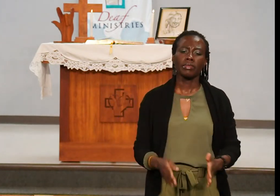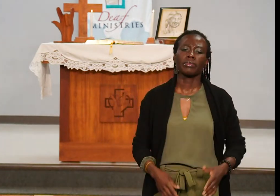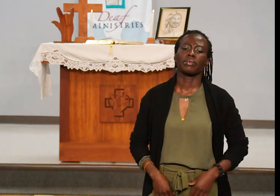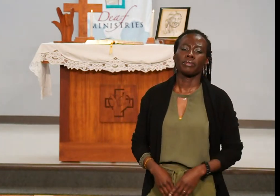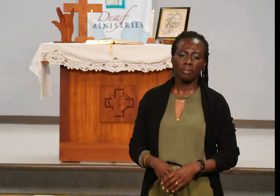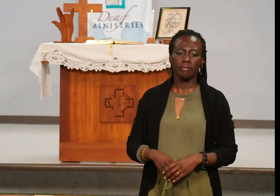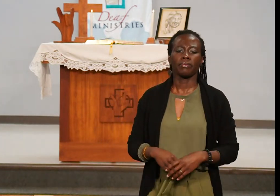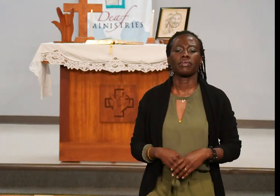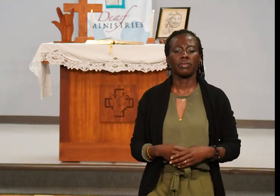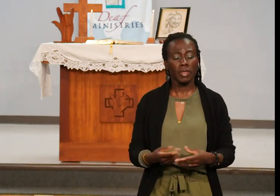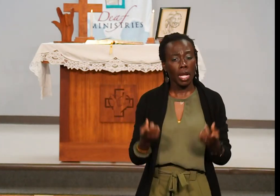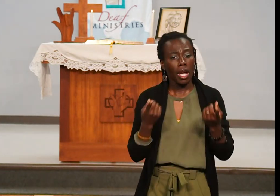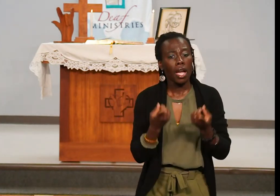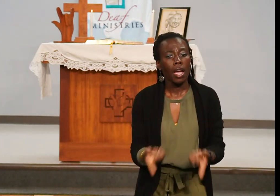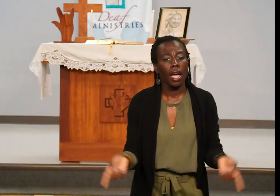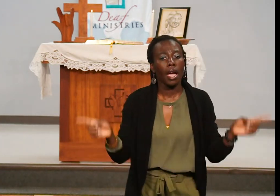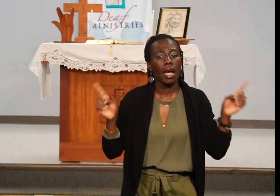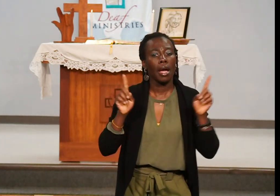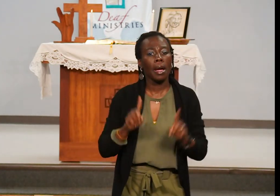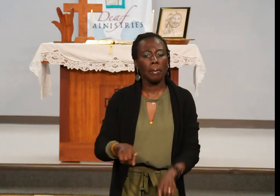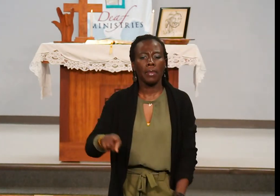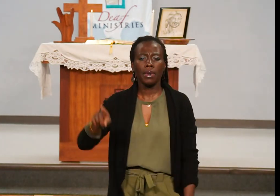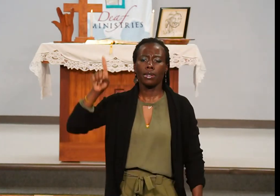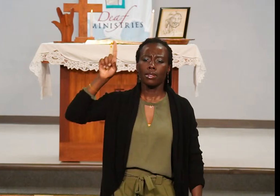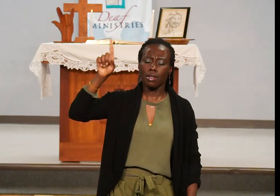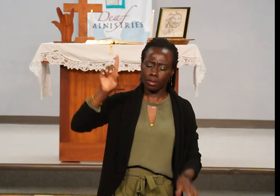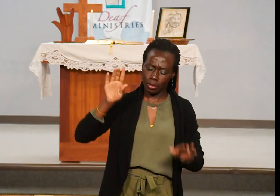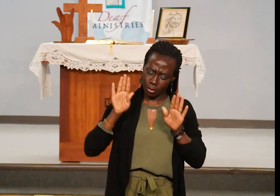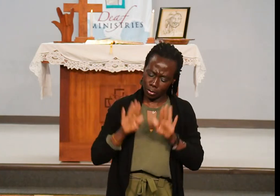to see your life unfold.